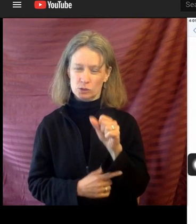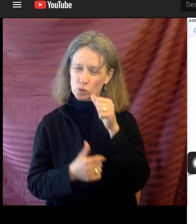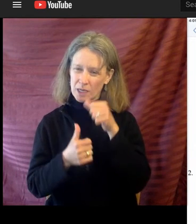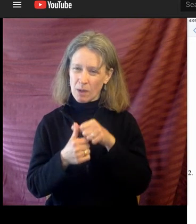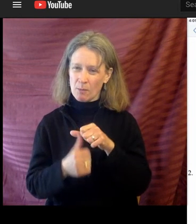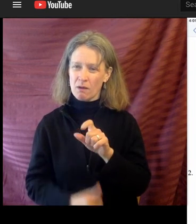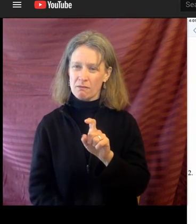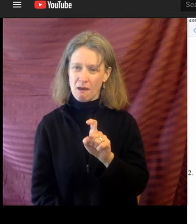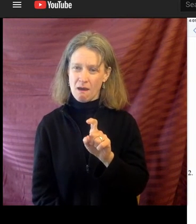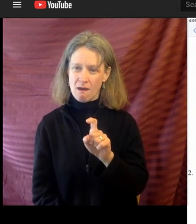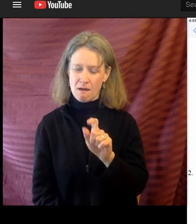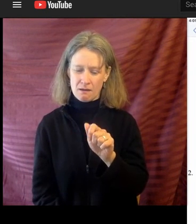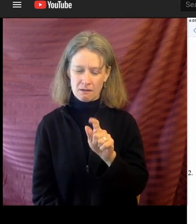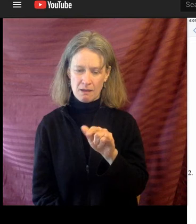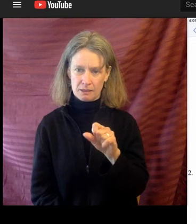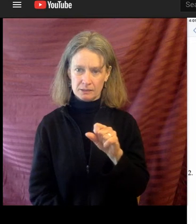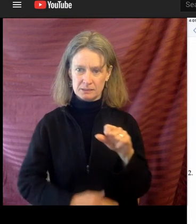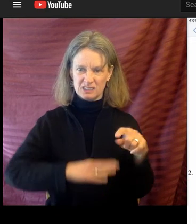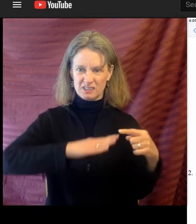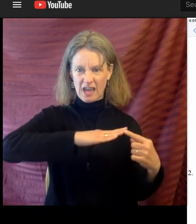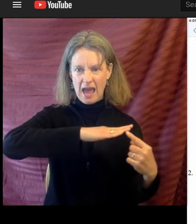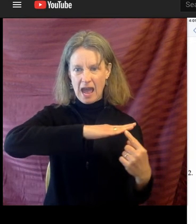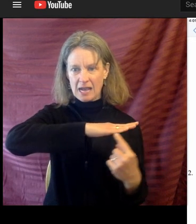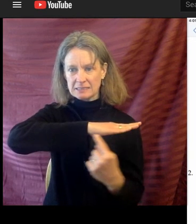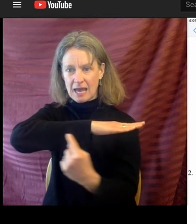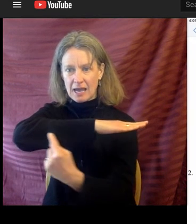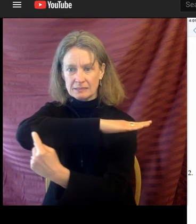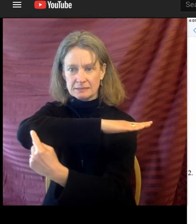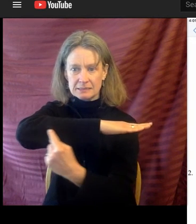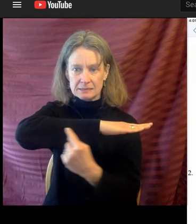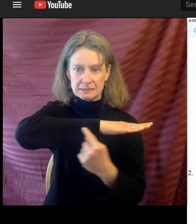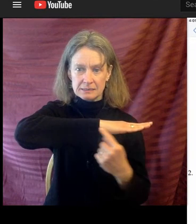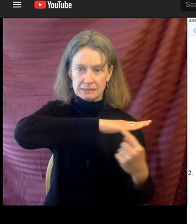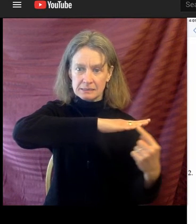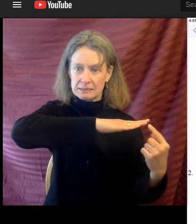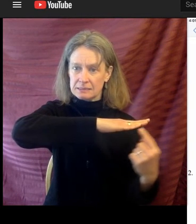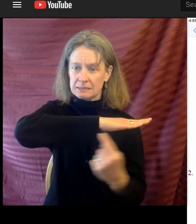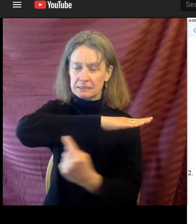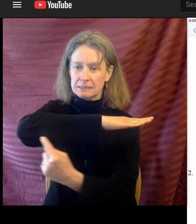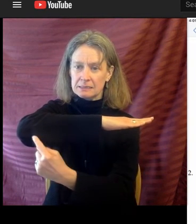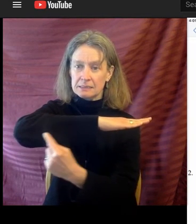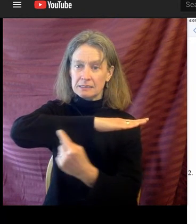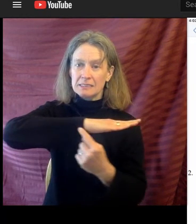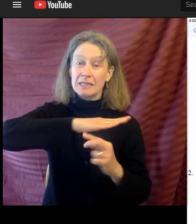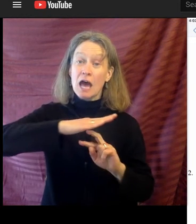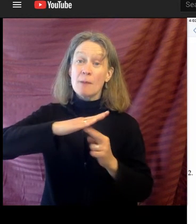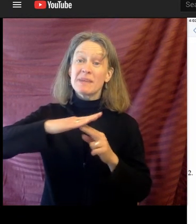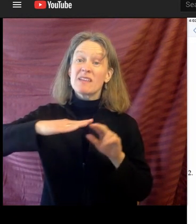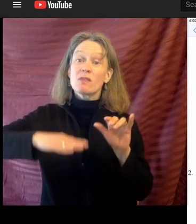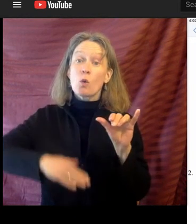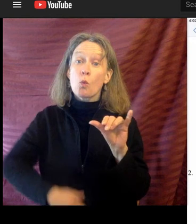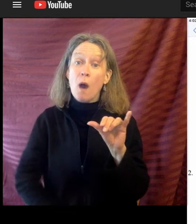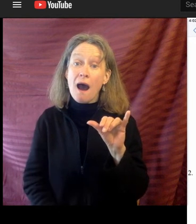on our x-axis, our y equals 0.